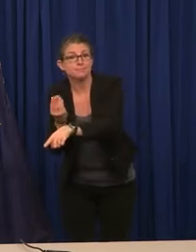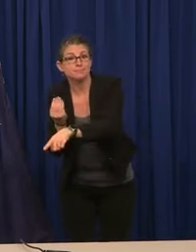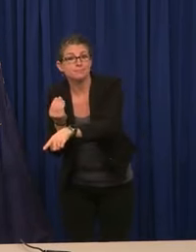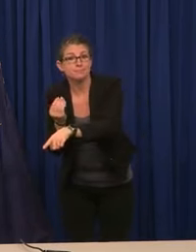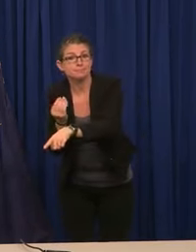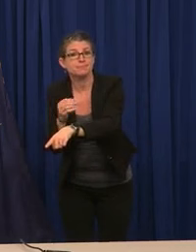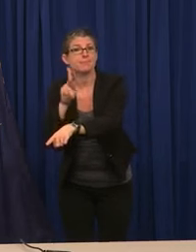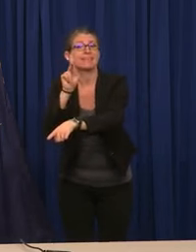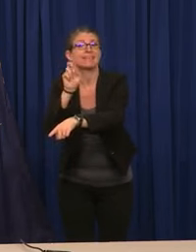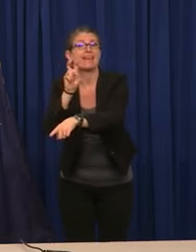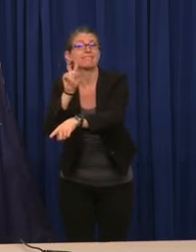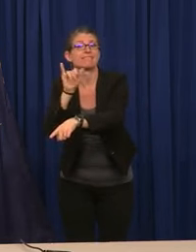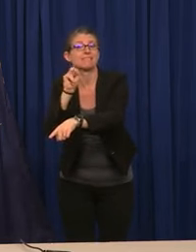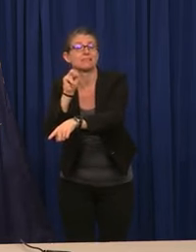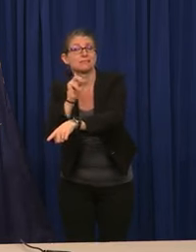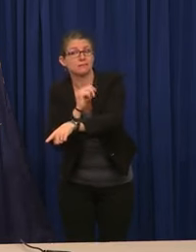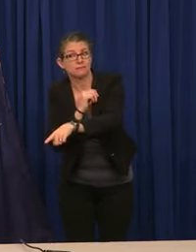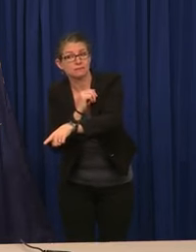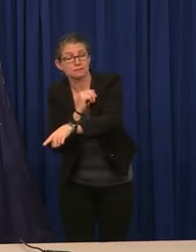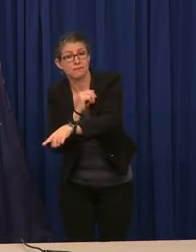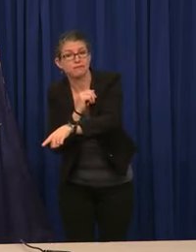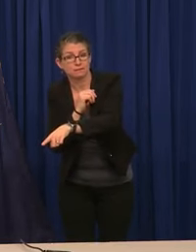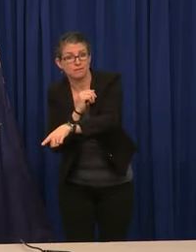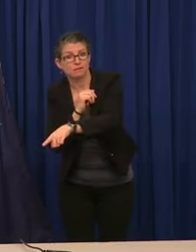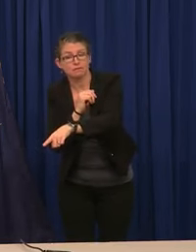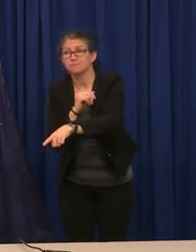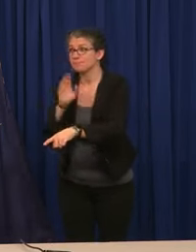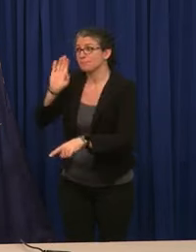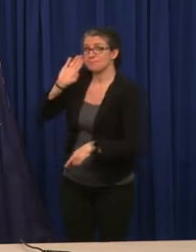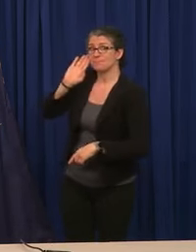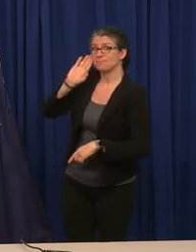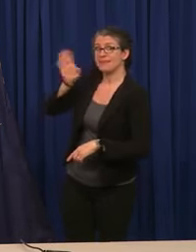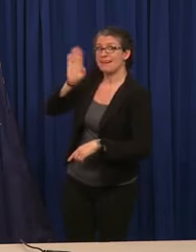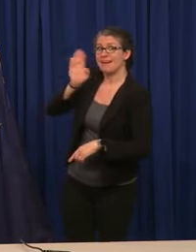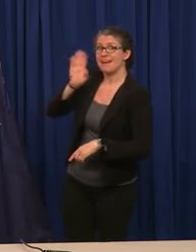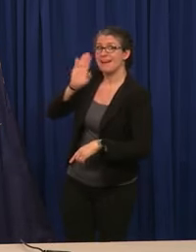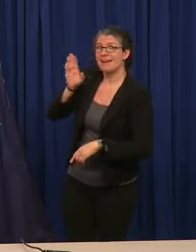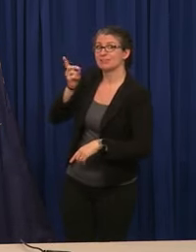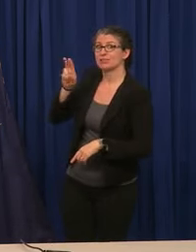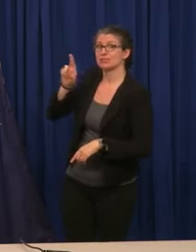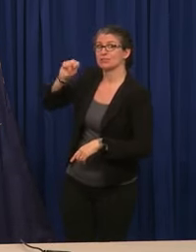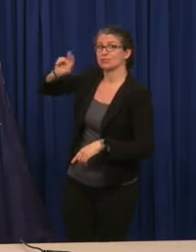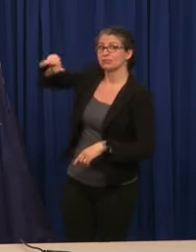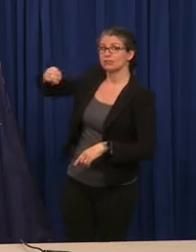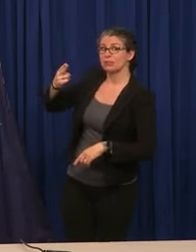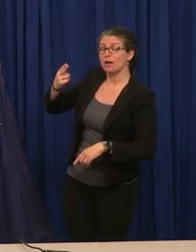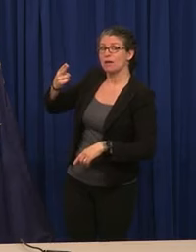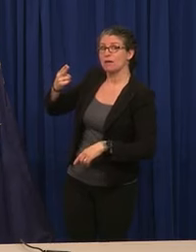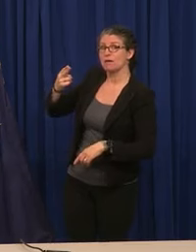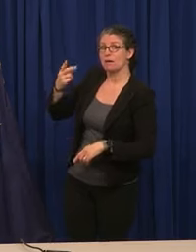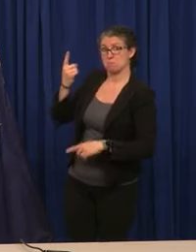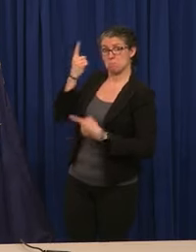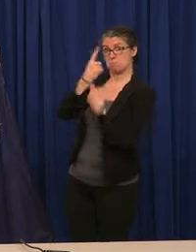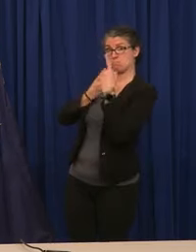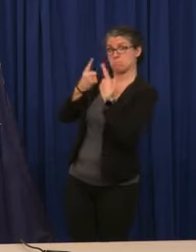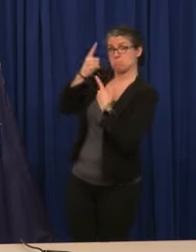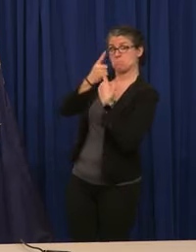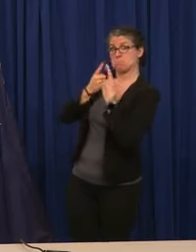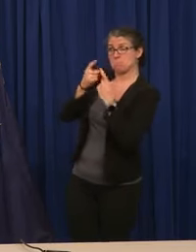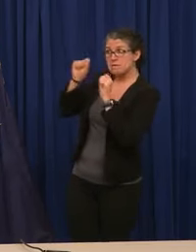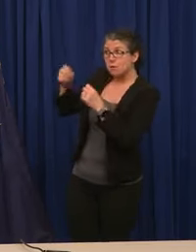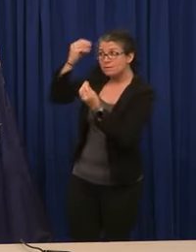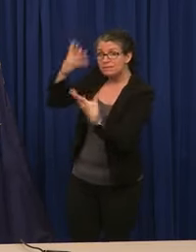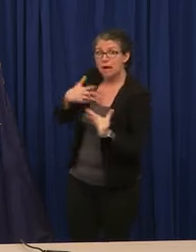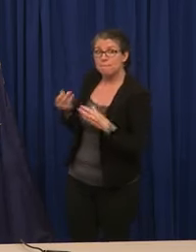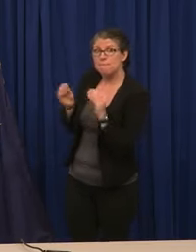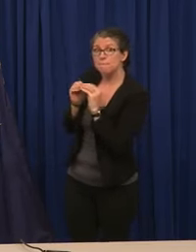Hi, Dr. Shah. Thanks for taking the calls again. So my question is, could you shed any more light on the